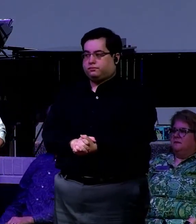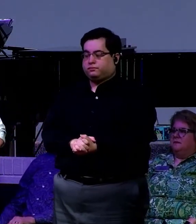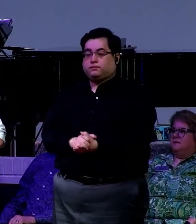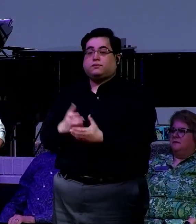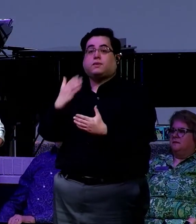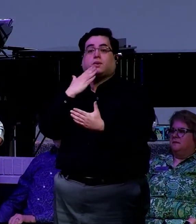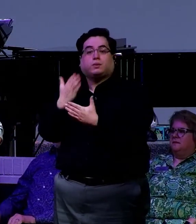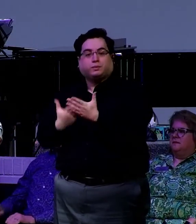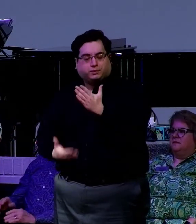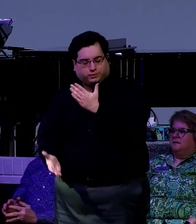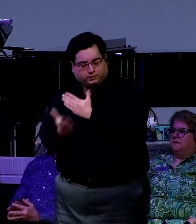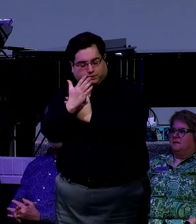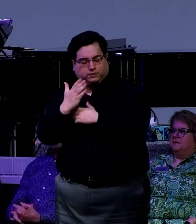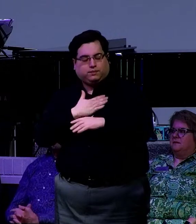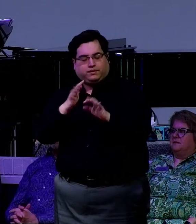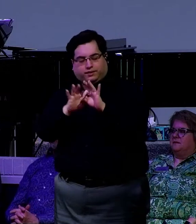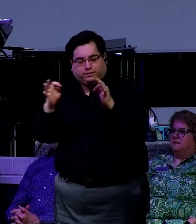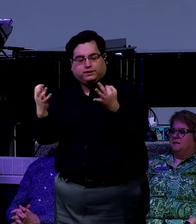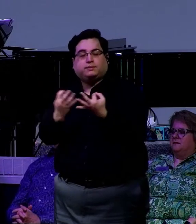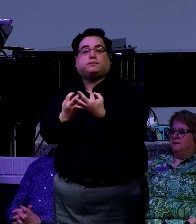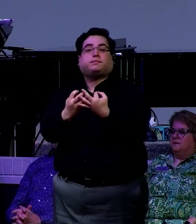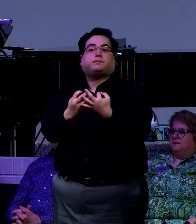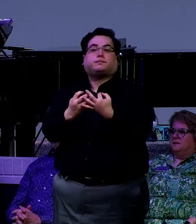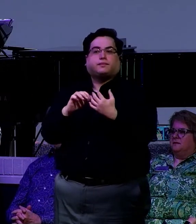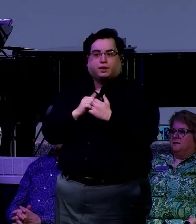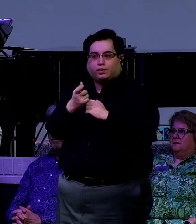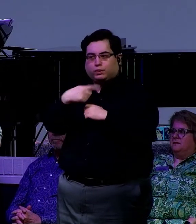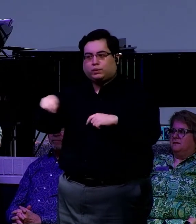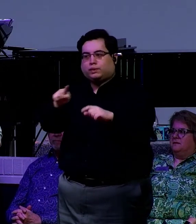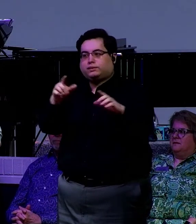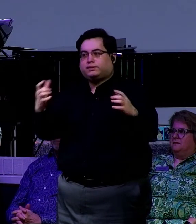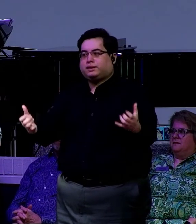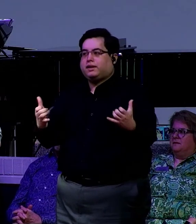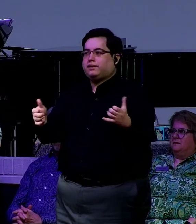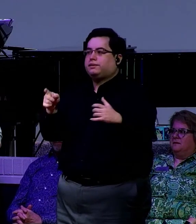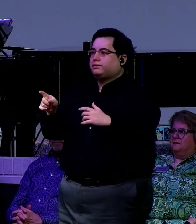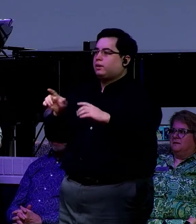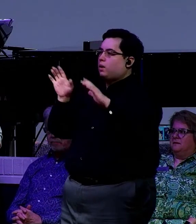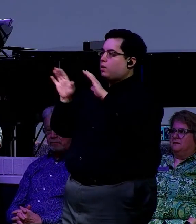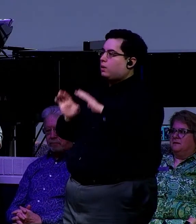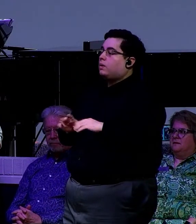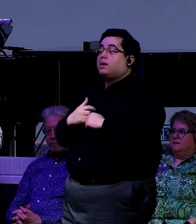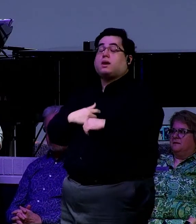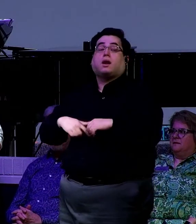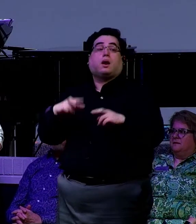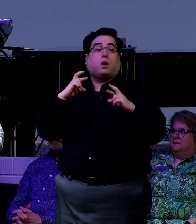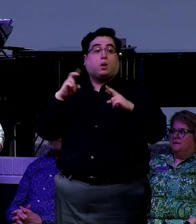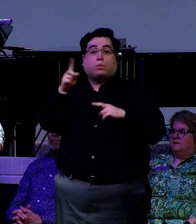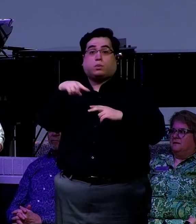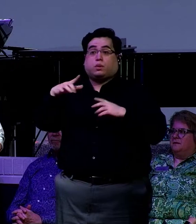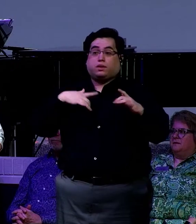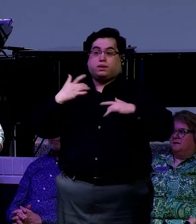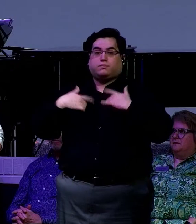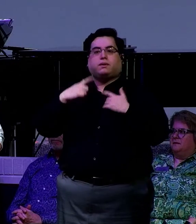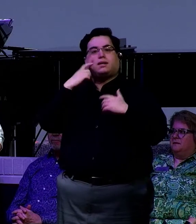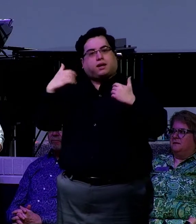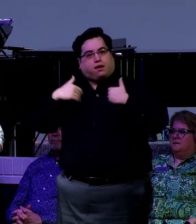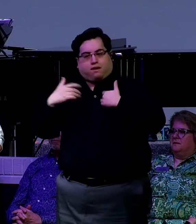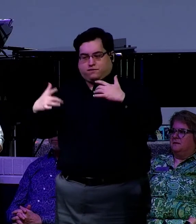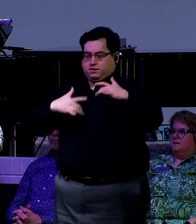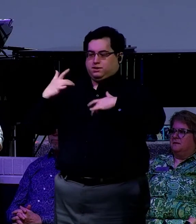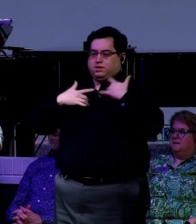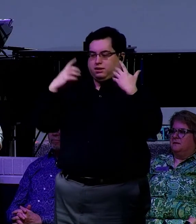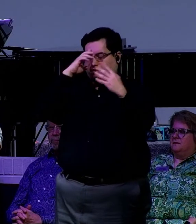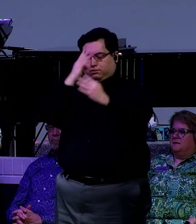Buenos dias, my beloved family and friends. How are y'all today? I hope you're excited, because I have exciting